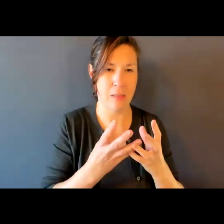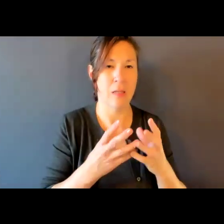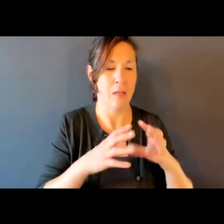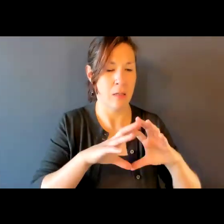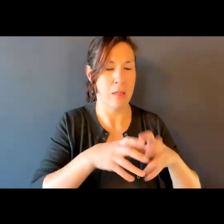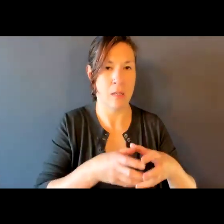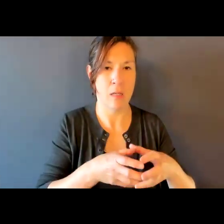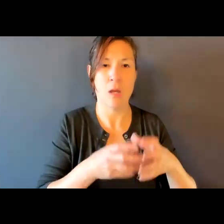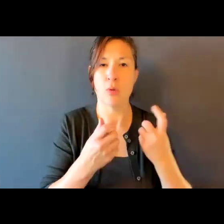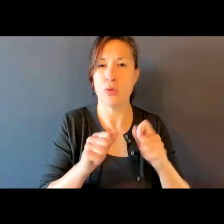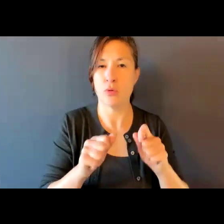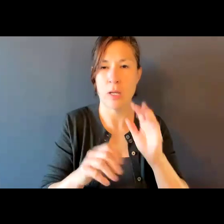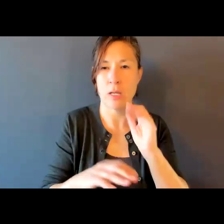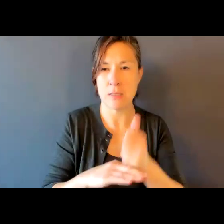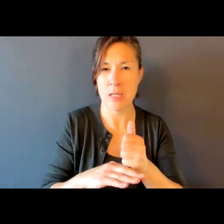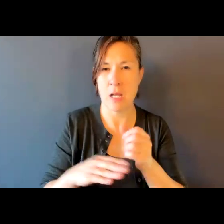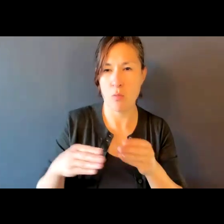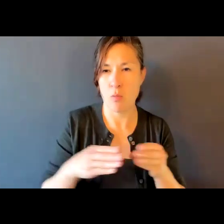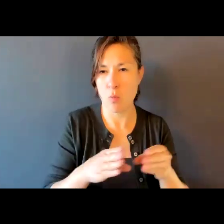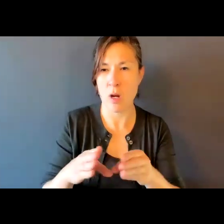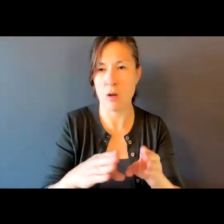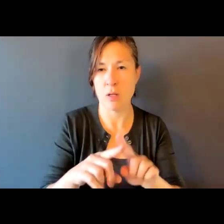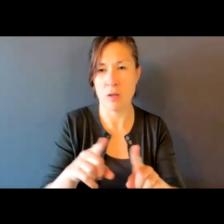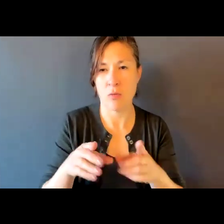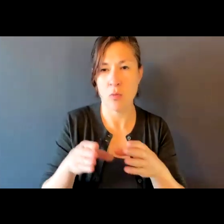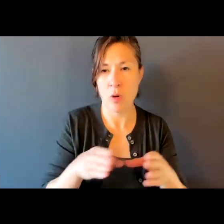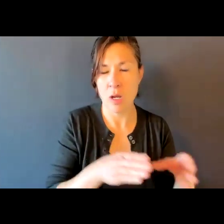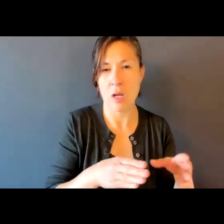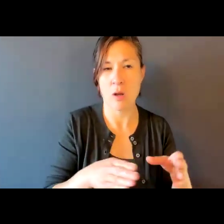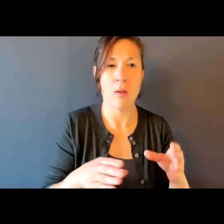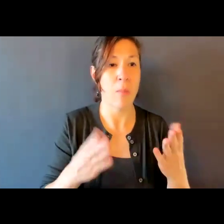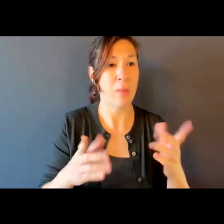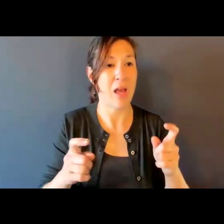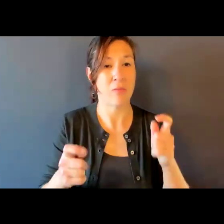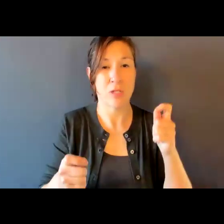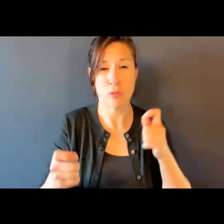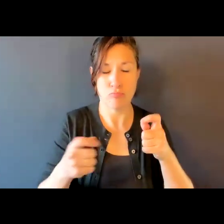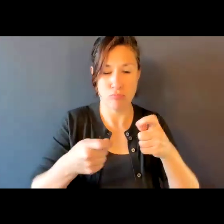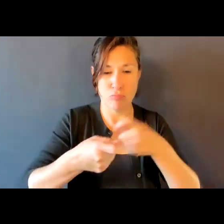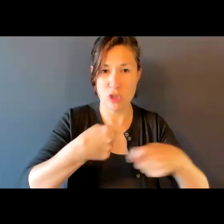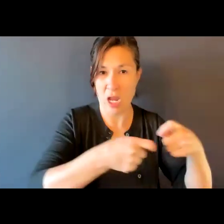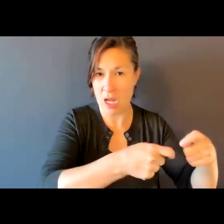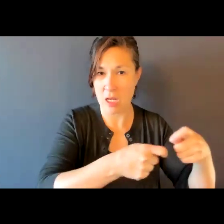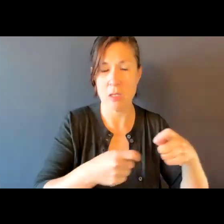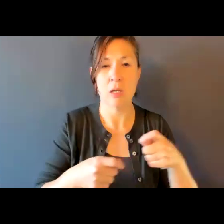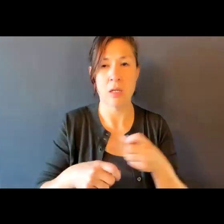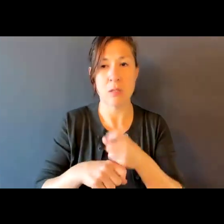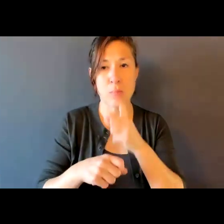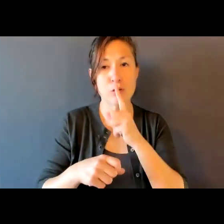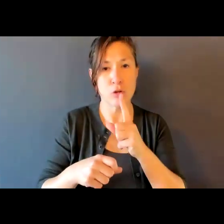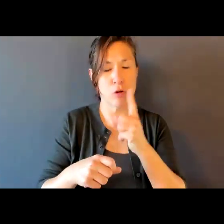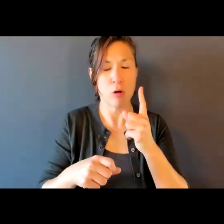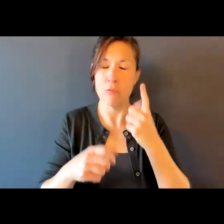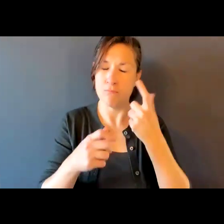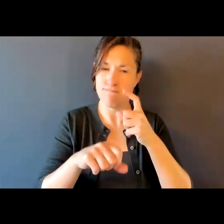rearrange routes in an attempt to, again, get as close or as improved to the 95% as we're able to.